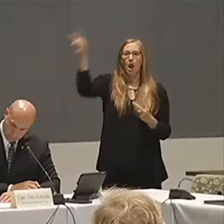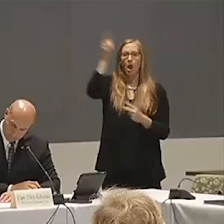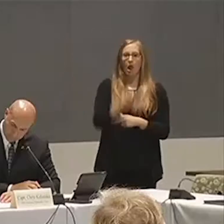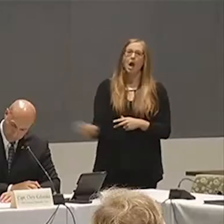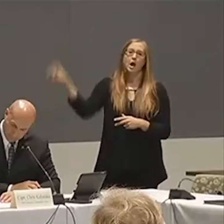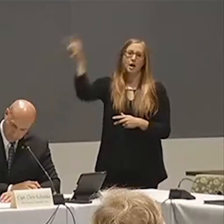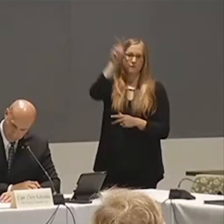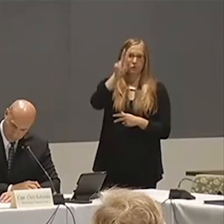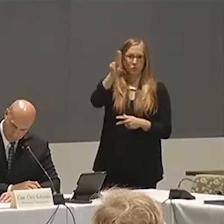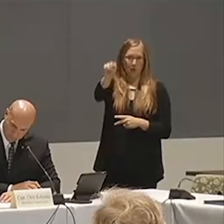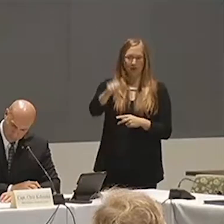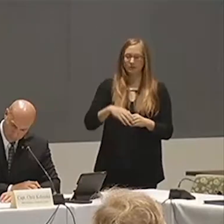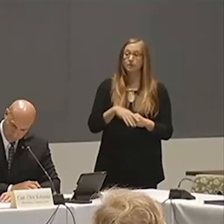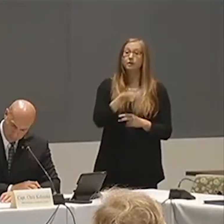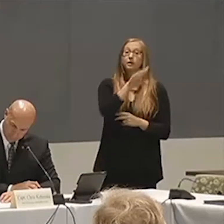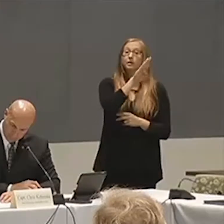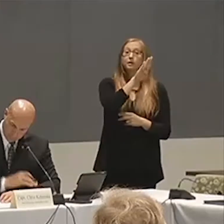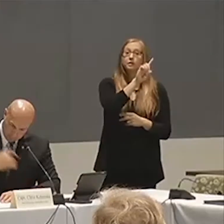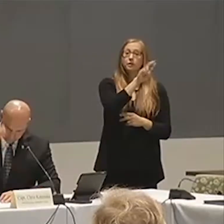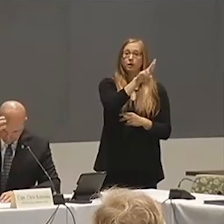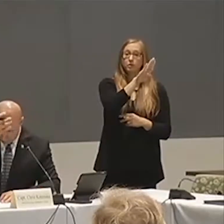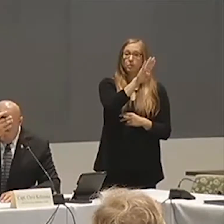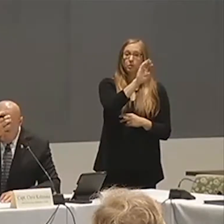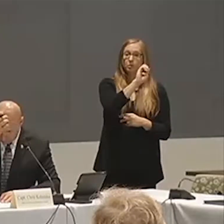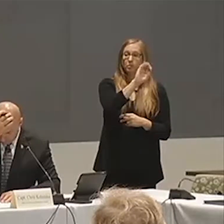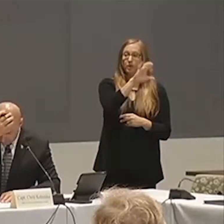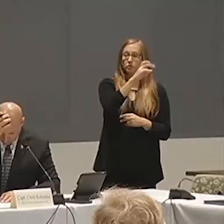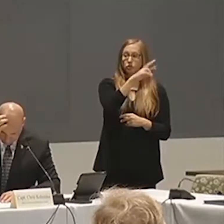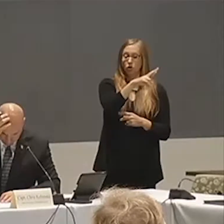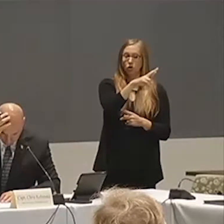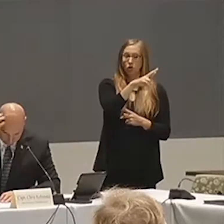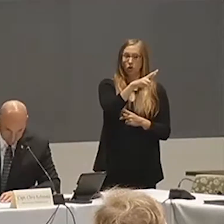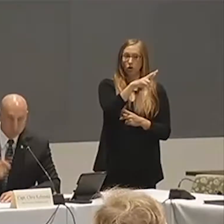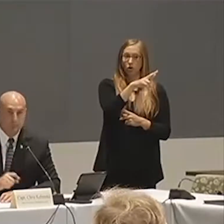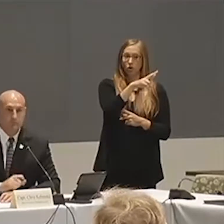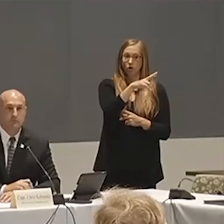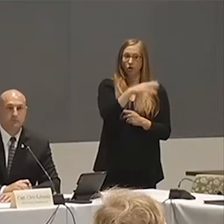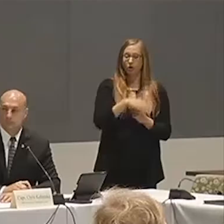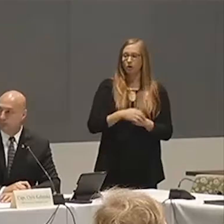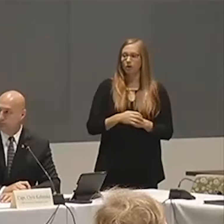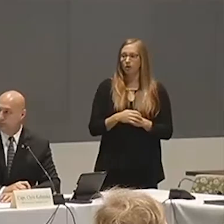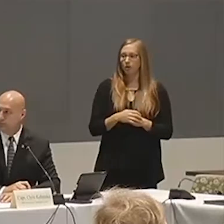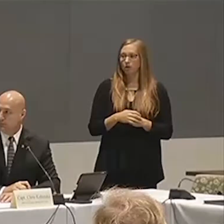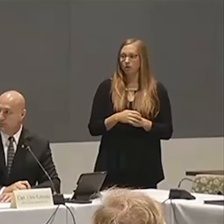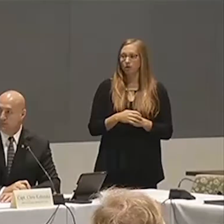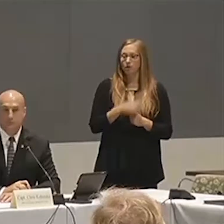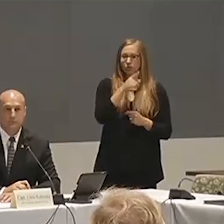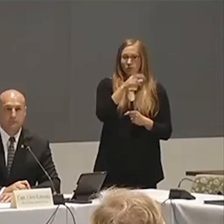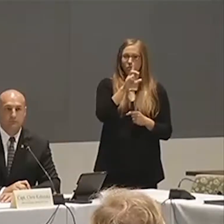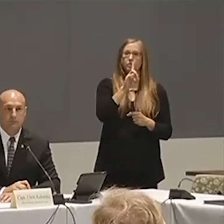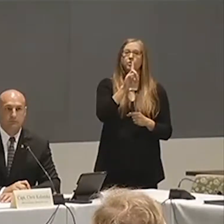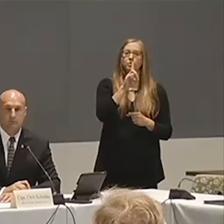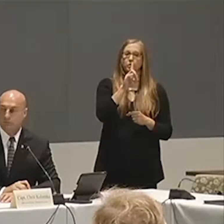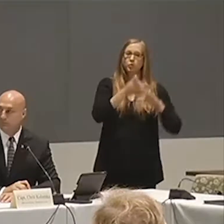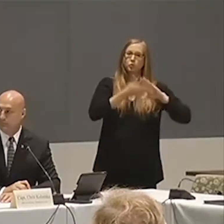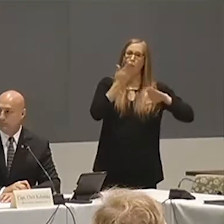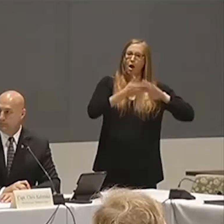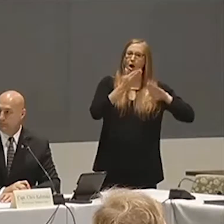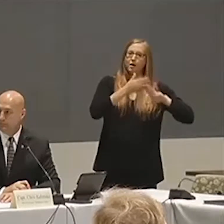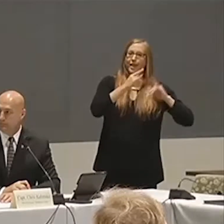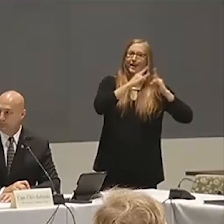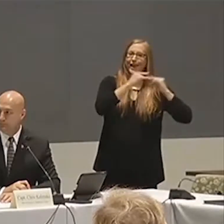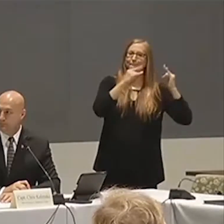country. And Dr. Beecher, you know, I realized he ran Camp Nehruk at Michigan State University, and I participated